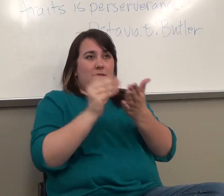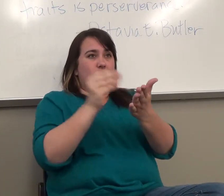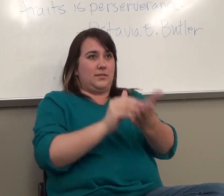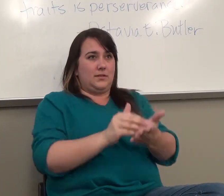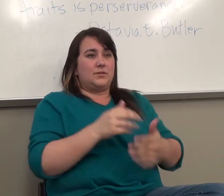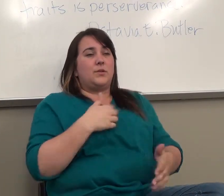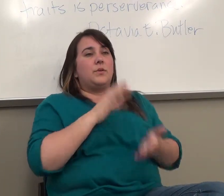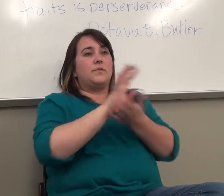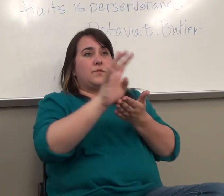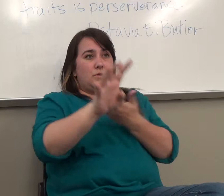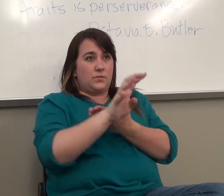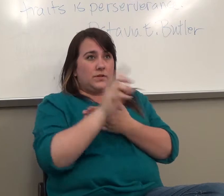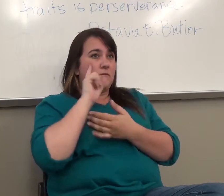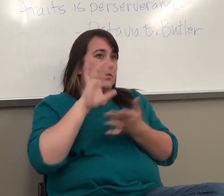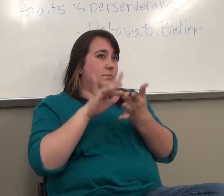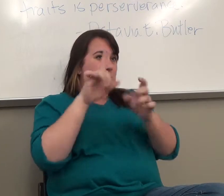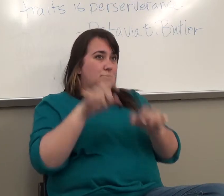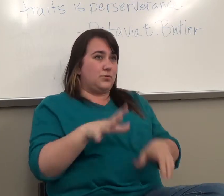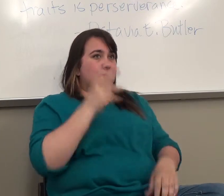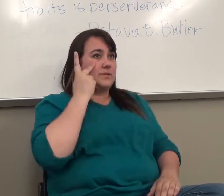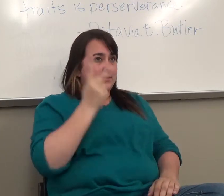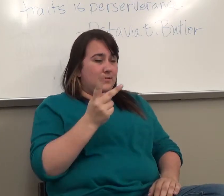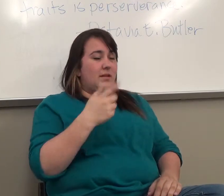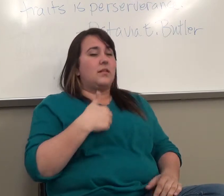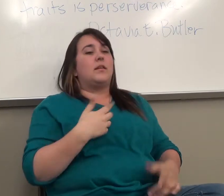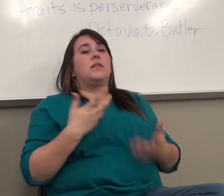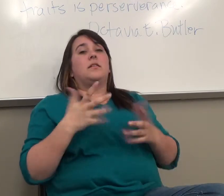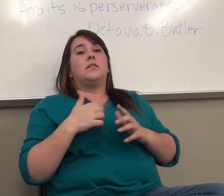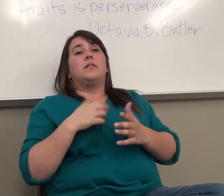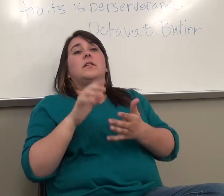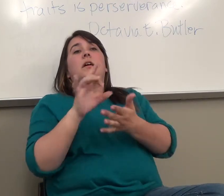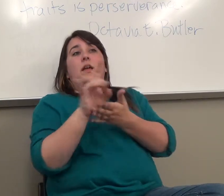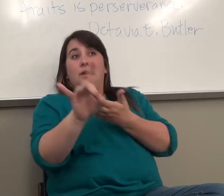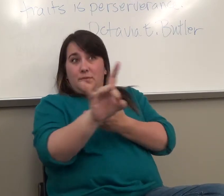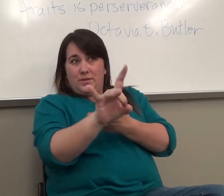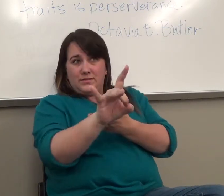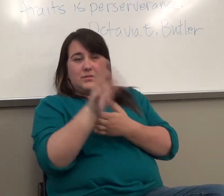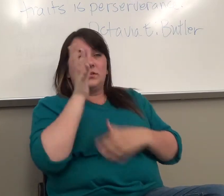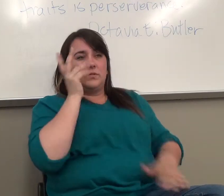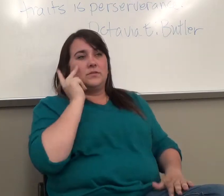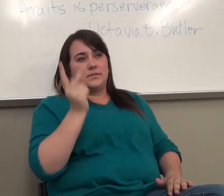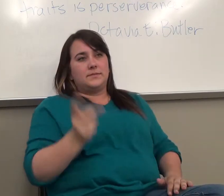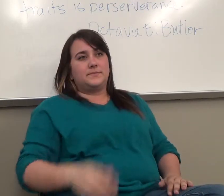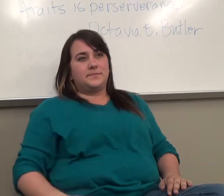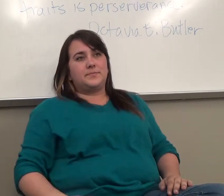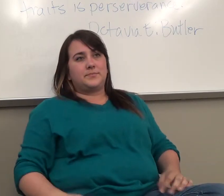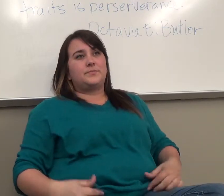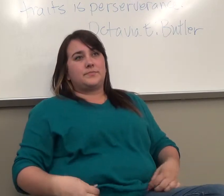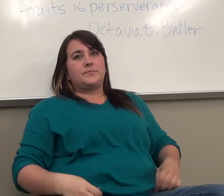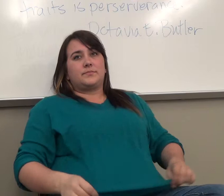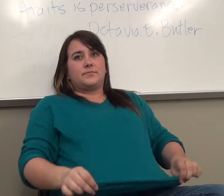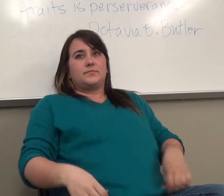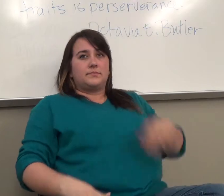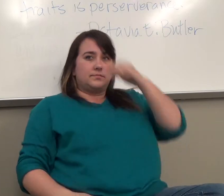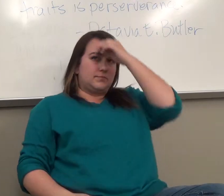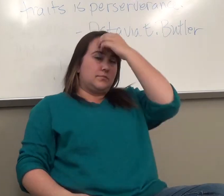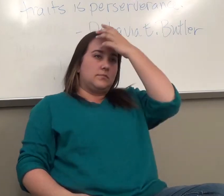mark, midterm, and you'll see it again 4 weeks before you get out of the class, and then at the